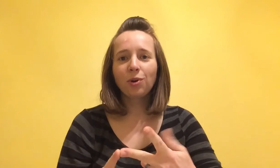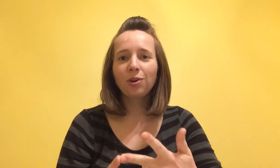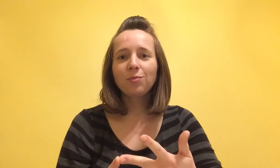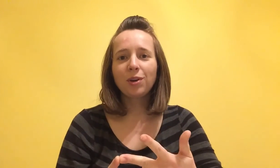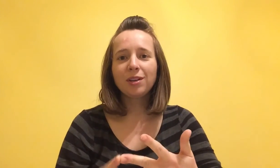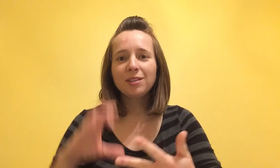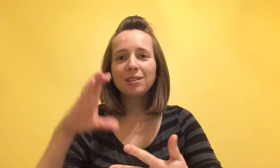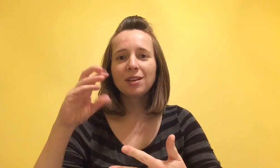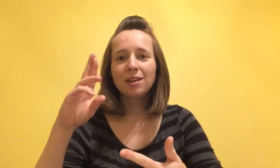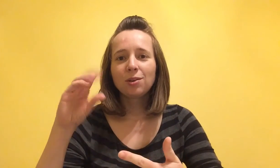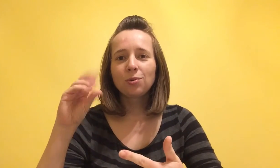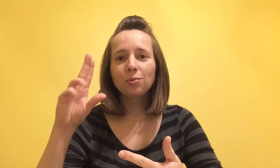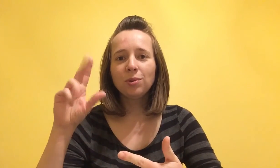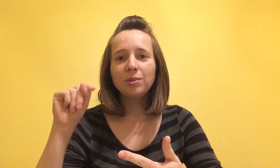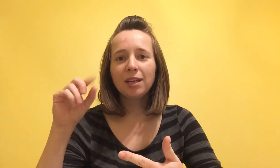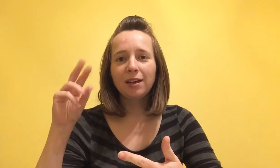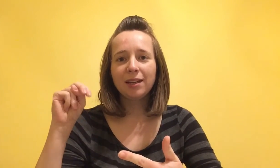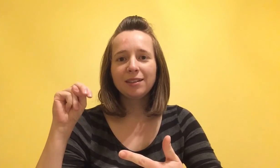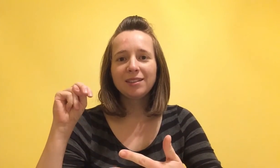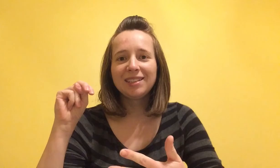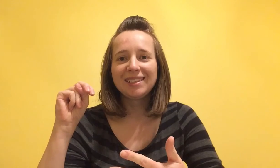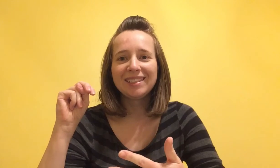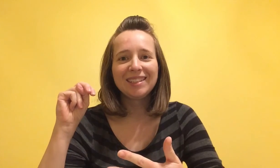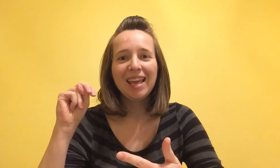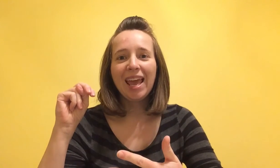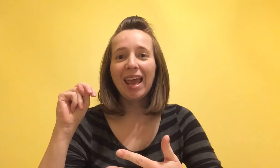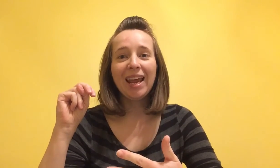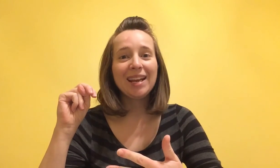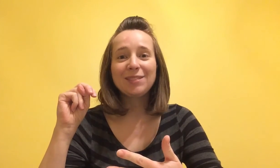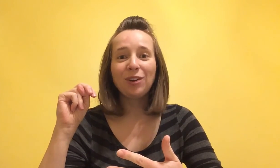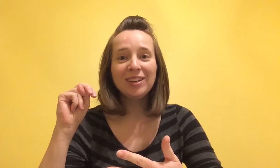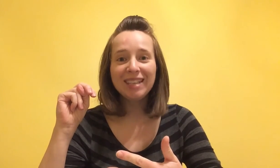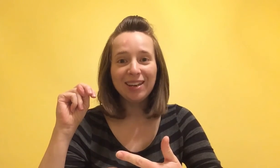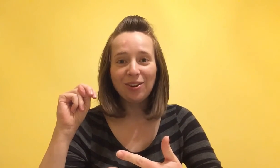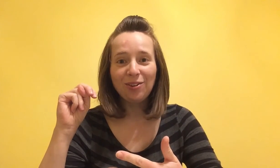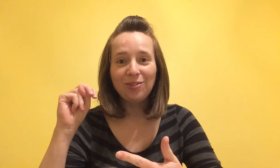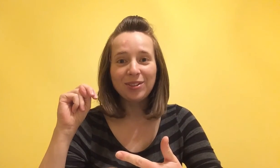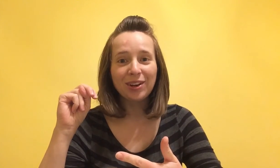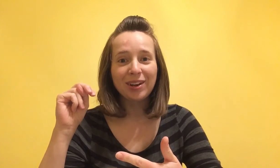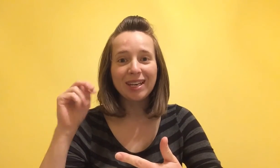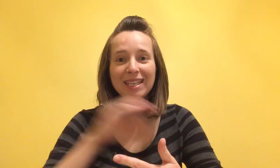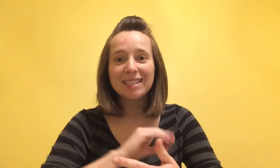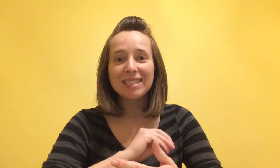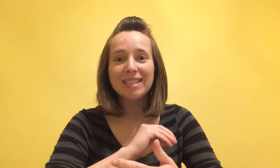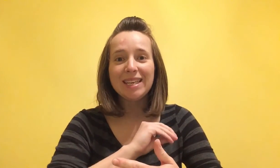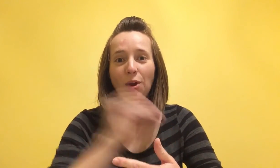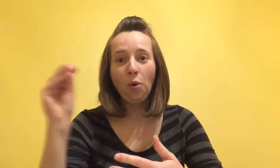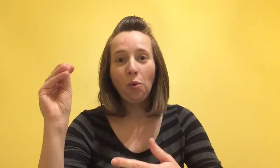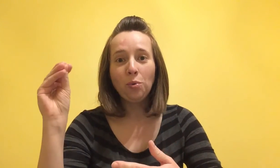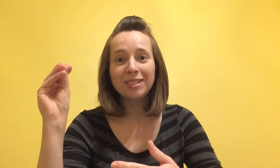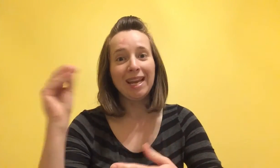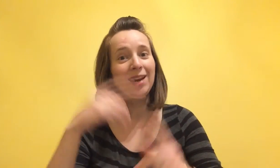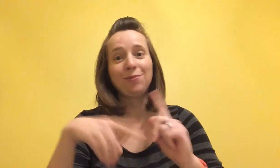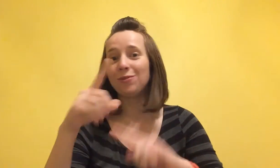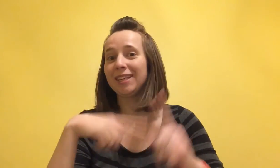word was crouton. And as far as I know, there is no sign for